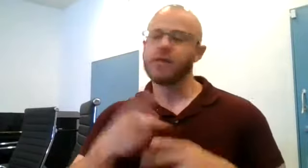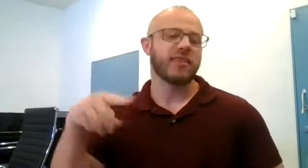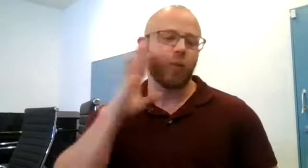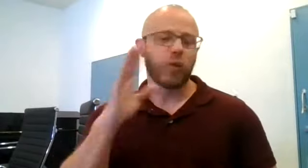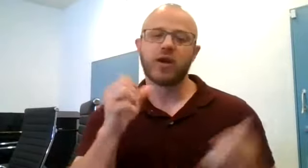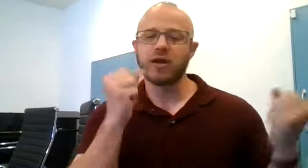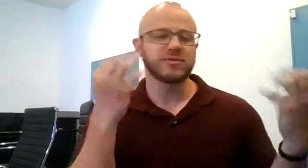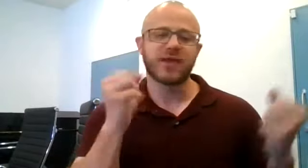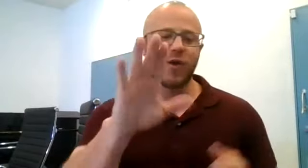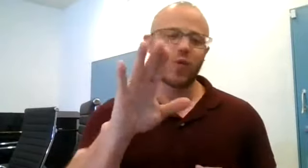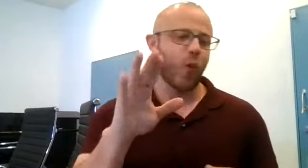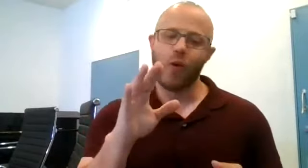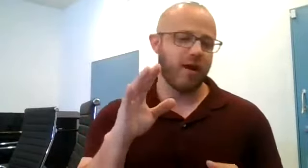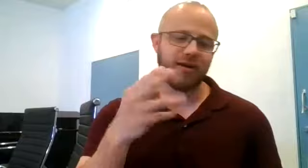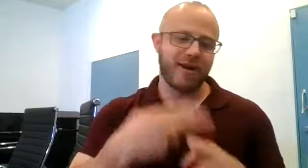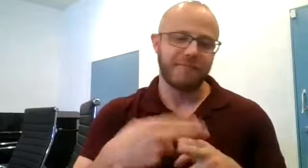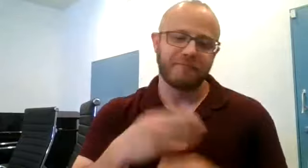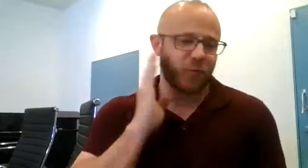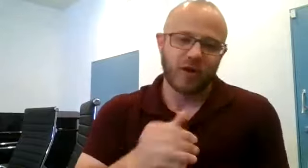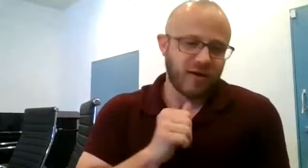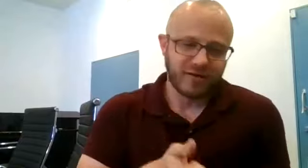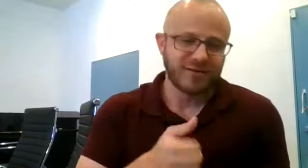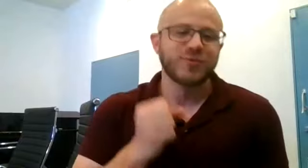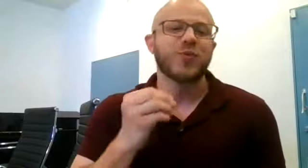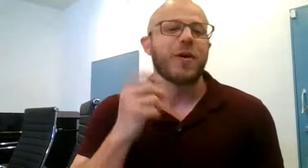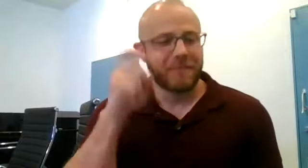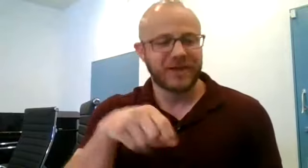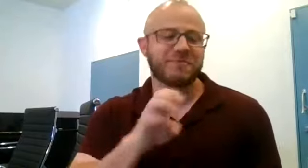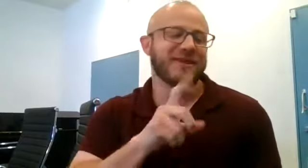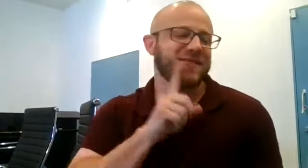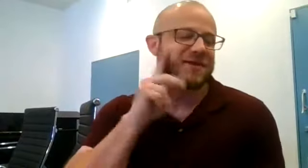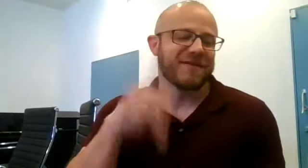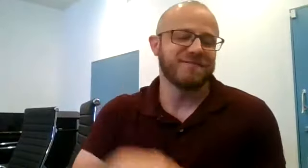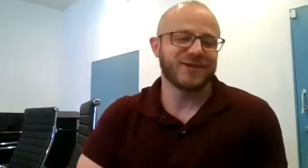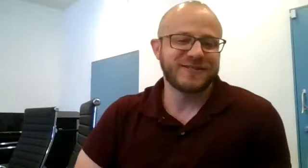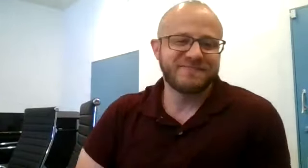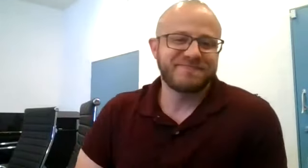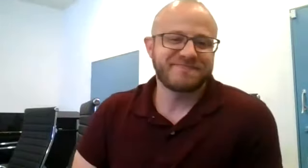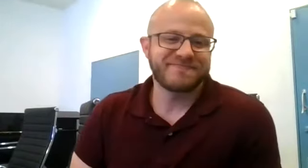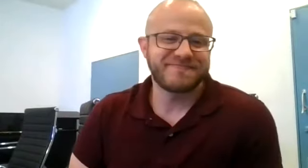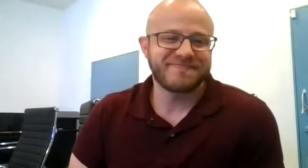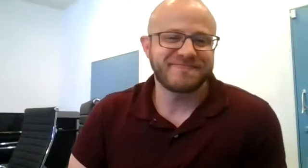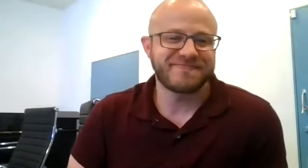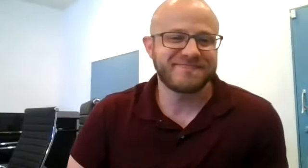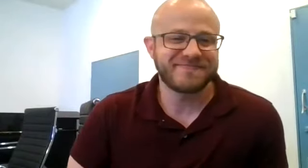nickname and sign, they won't use it. They won't honor it. It must be from a deaf person.